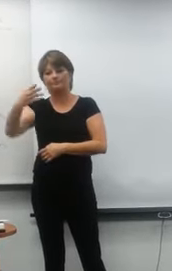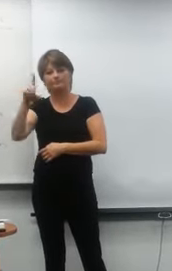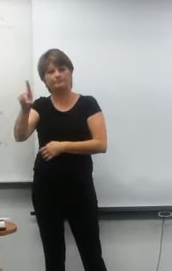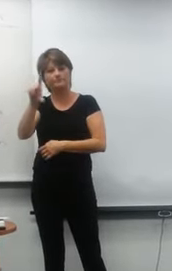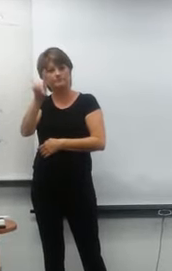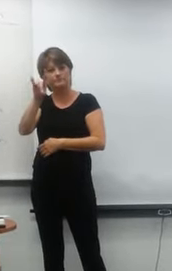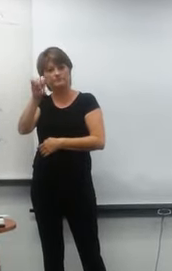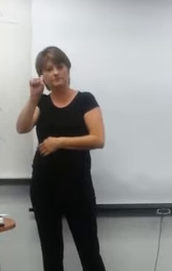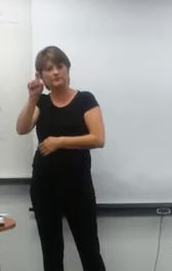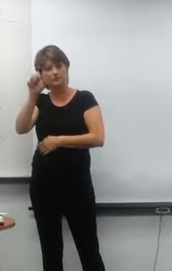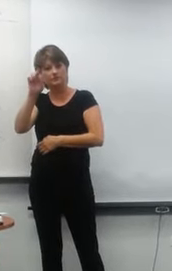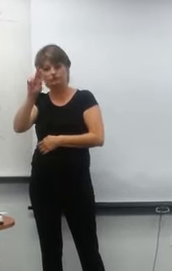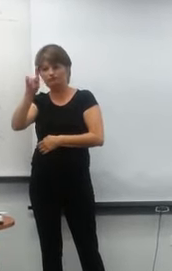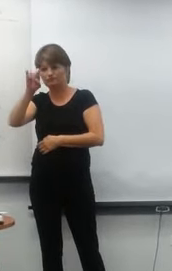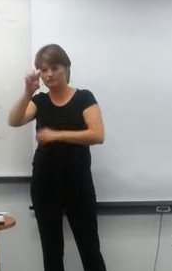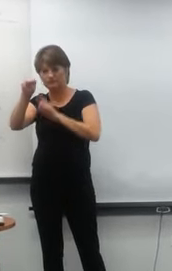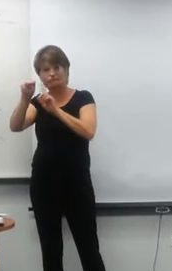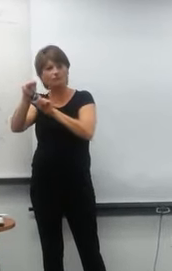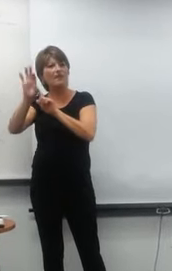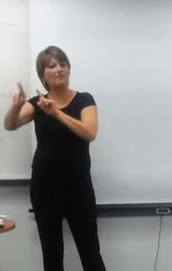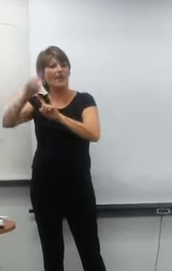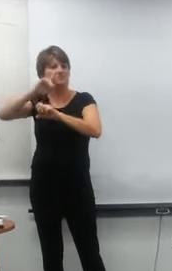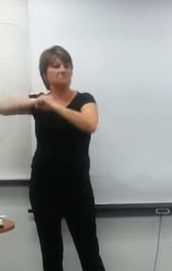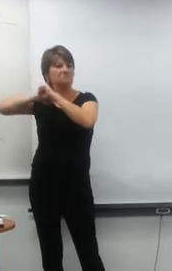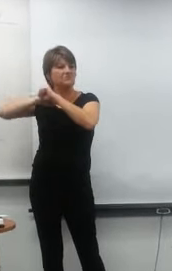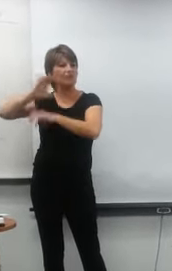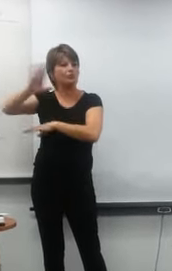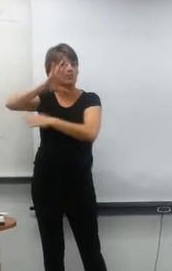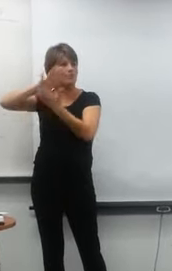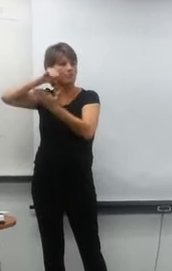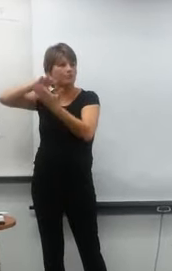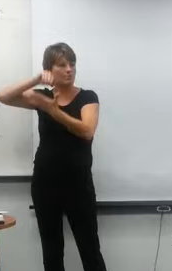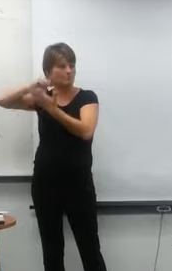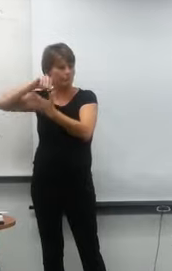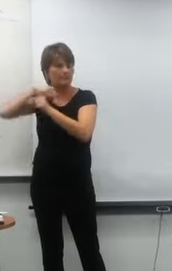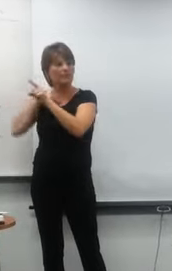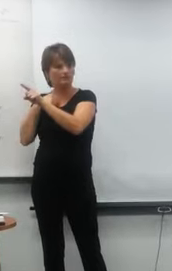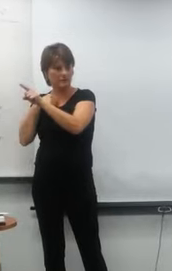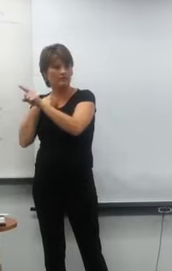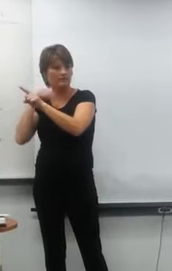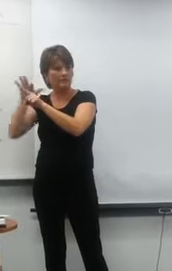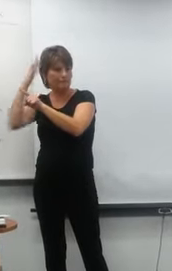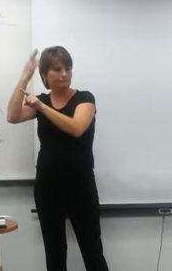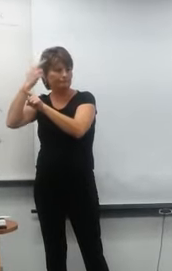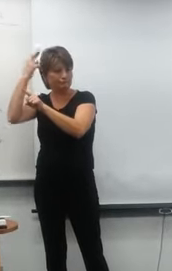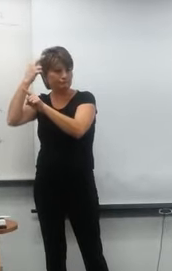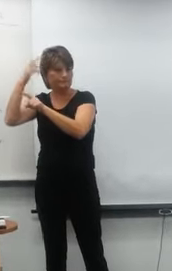your thesis. Or if you're in a PhD, or for your doctorate studies, you will write